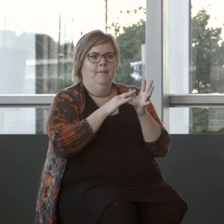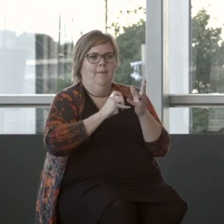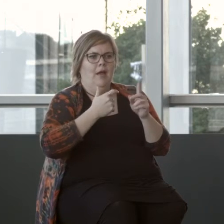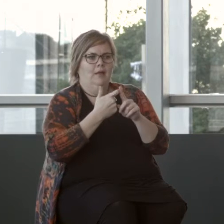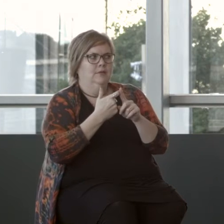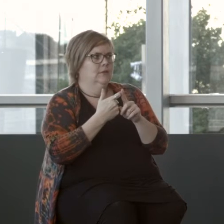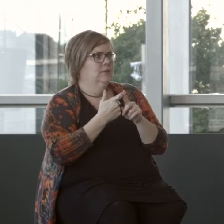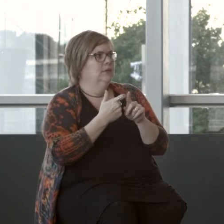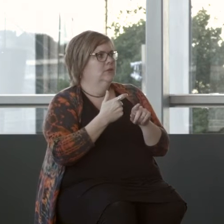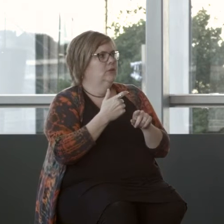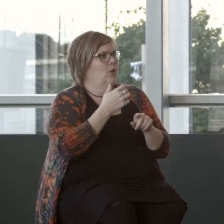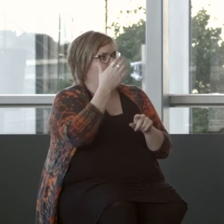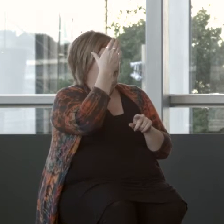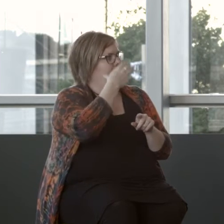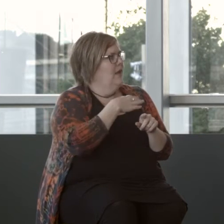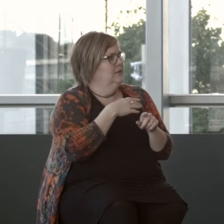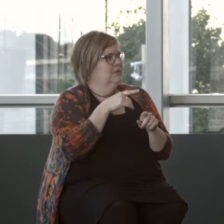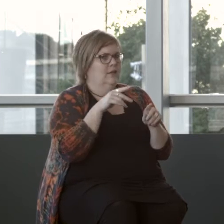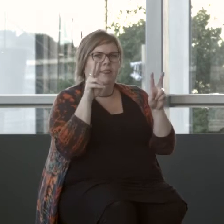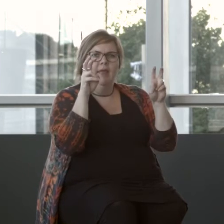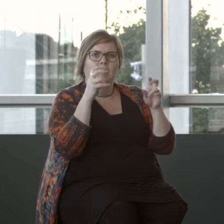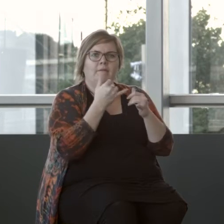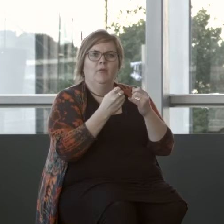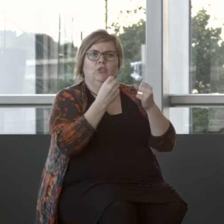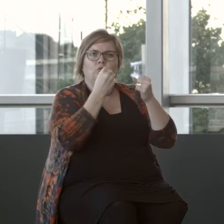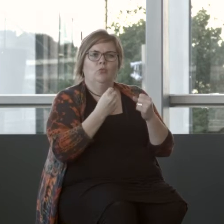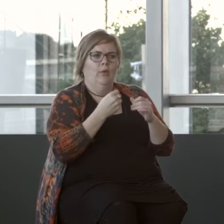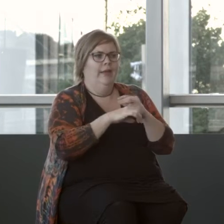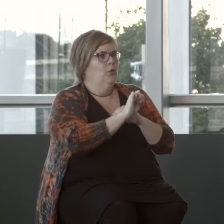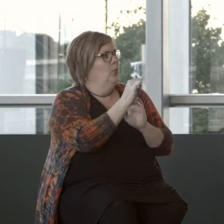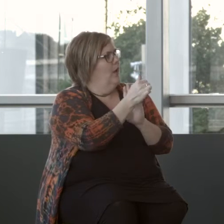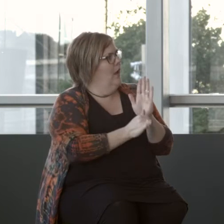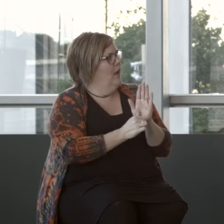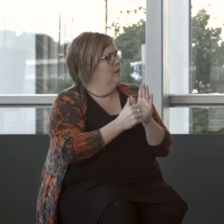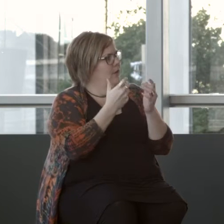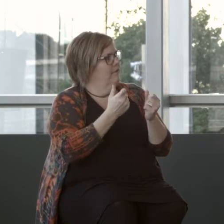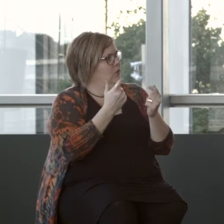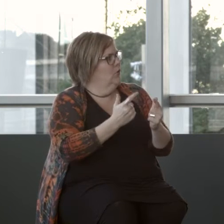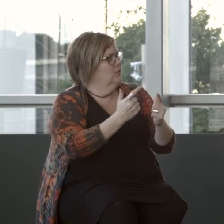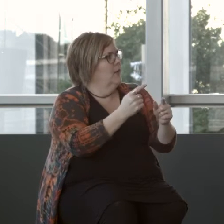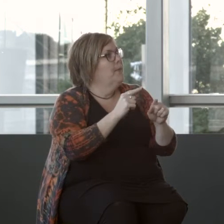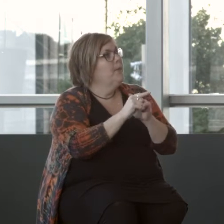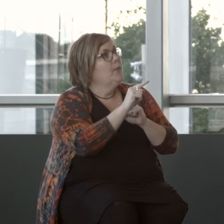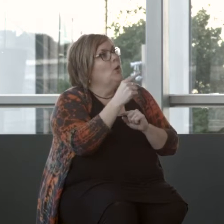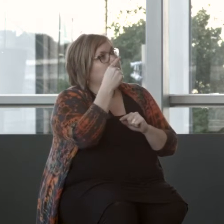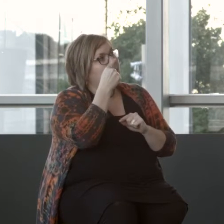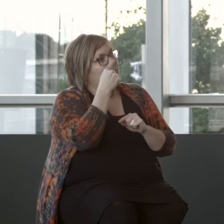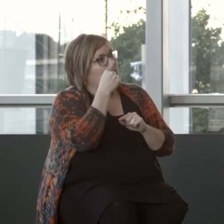masks is very dominant in your practice. Most of the people that we see